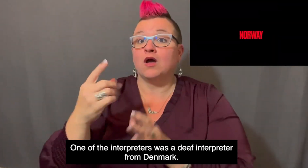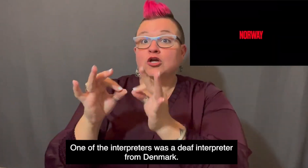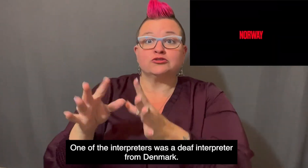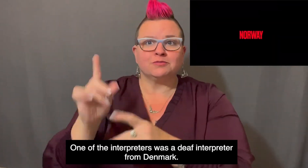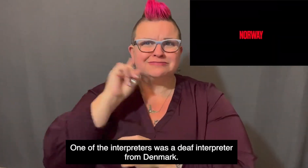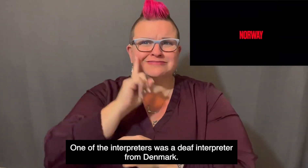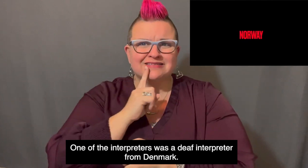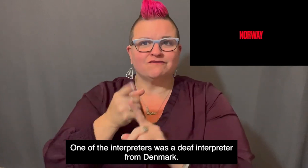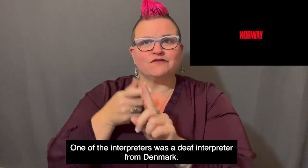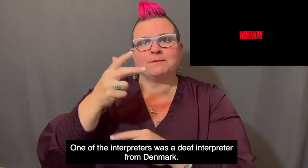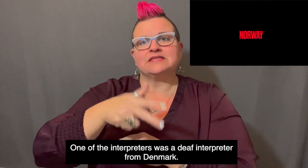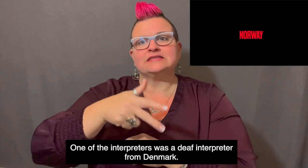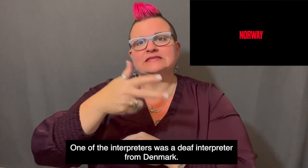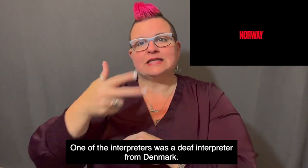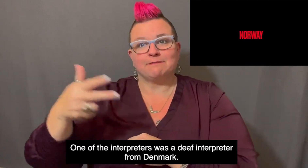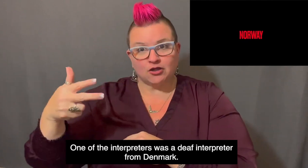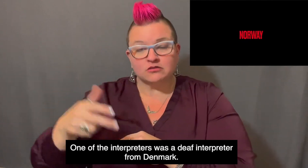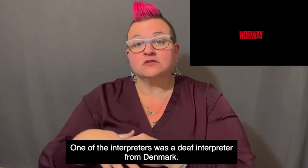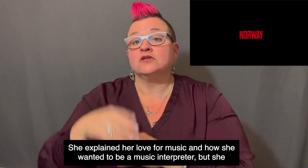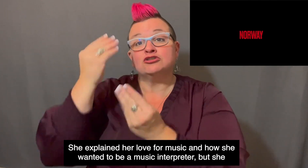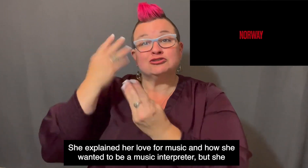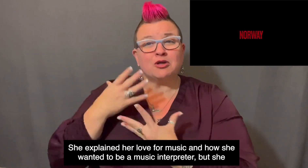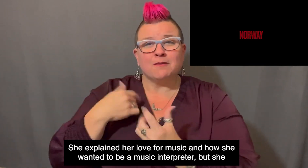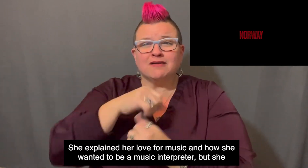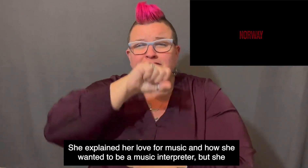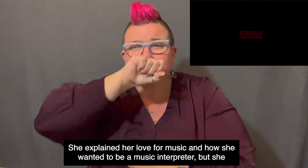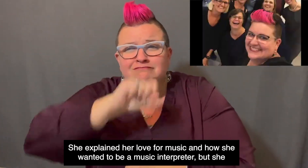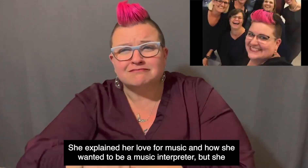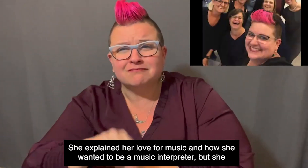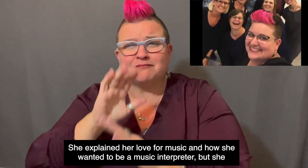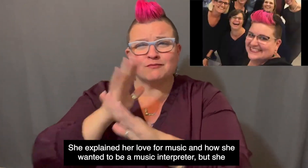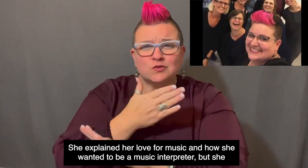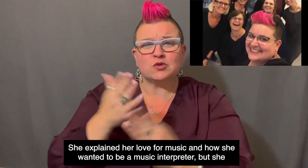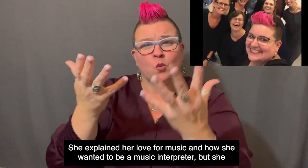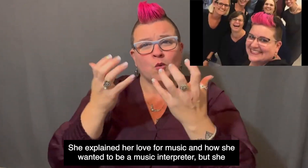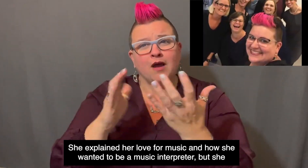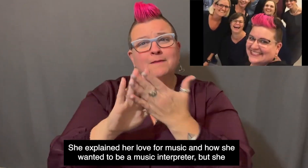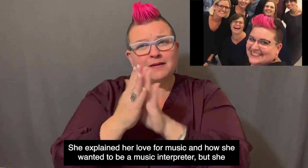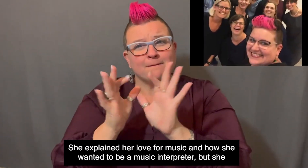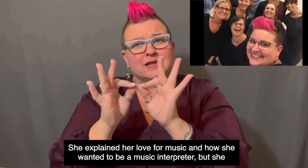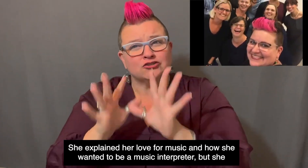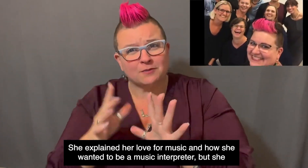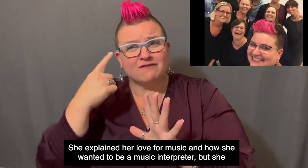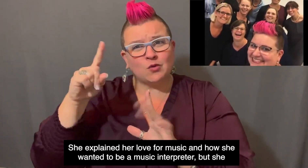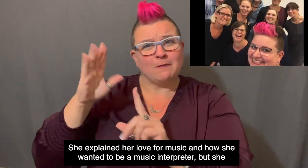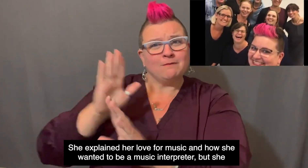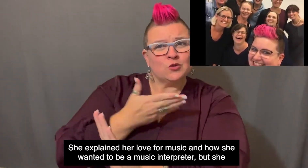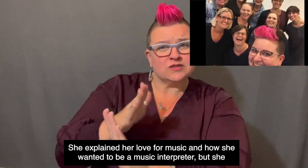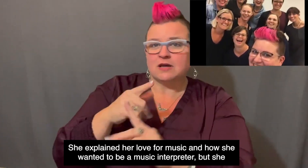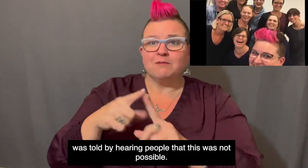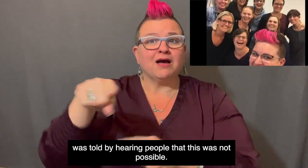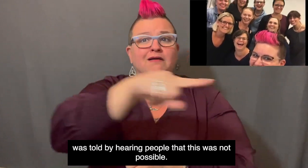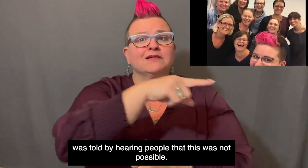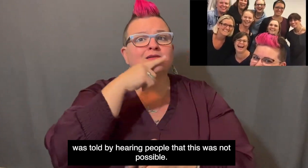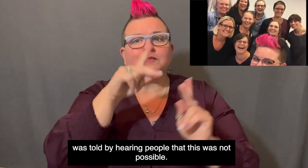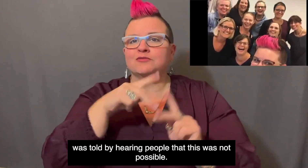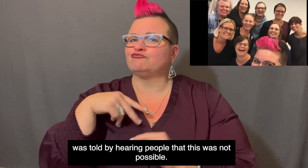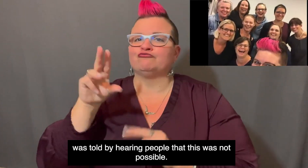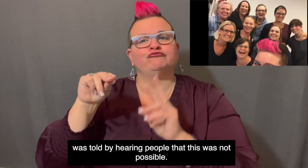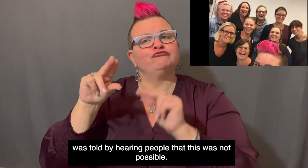was a deaf interpreter from Denmark. She explained her love for music and how she wanted to be a music interpreter, but she was told by hearing people